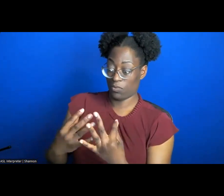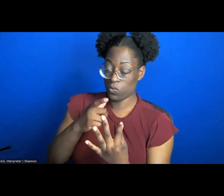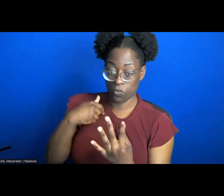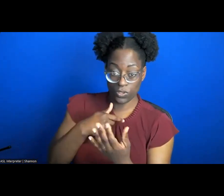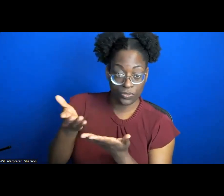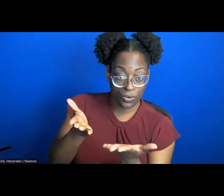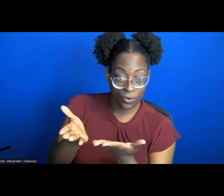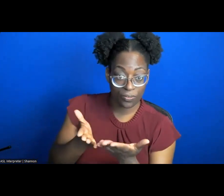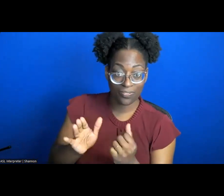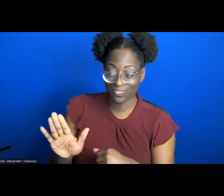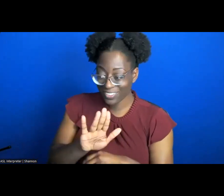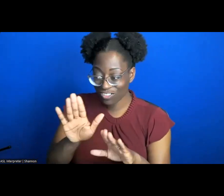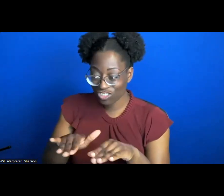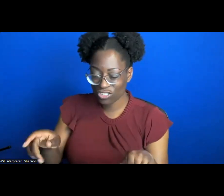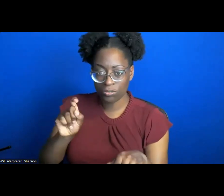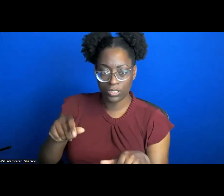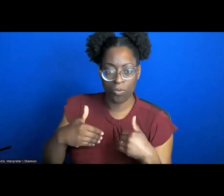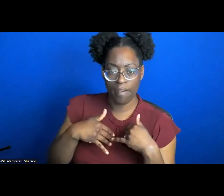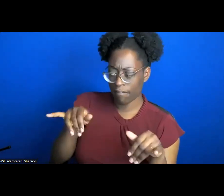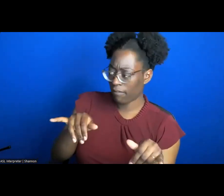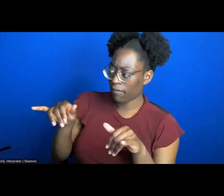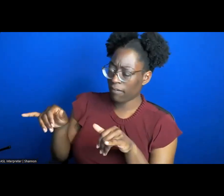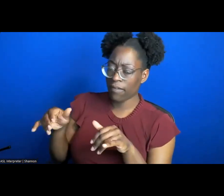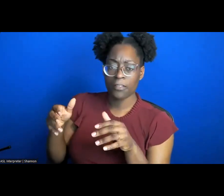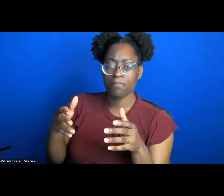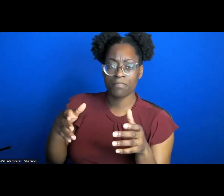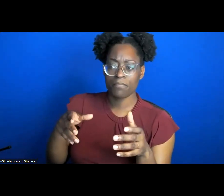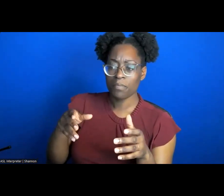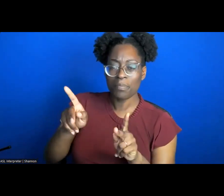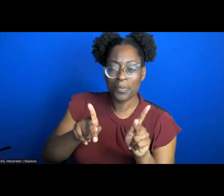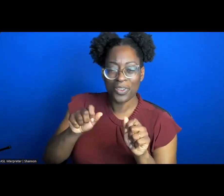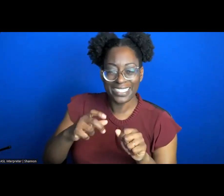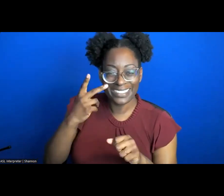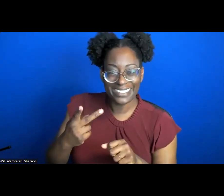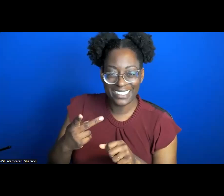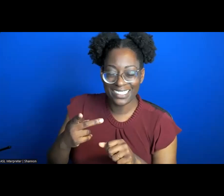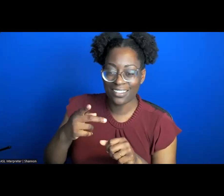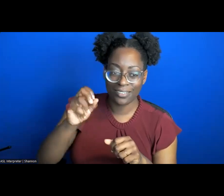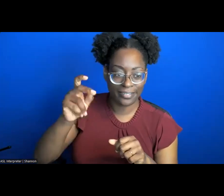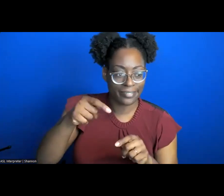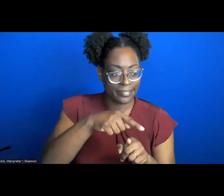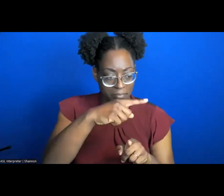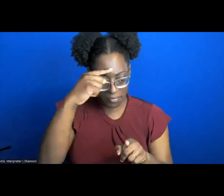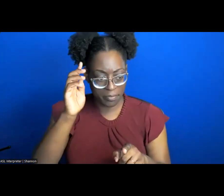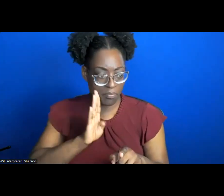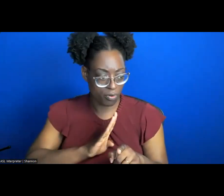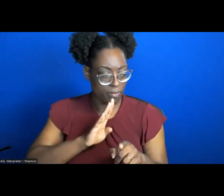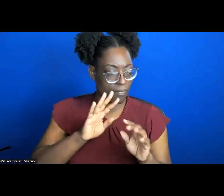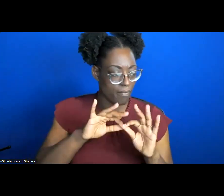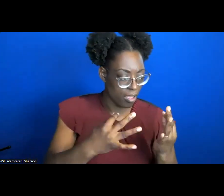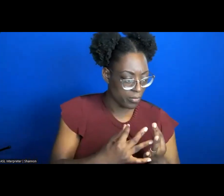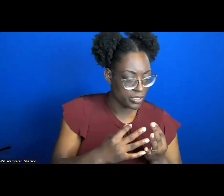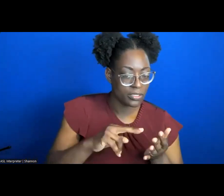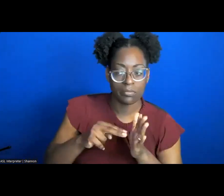especially those who are most affected by current policies, which is primarily Black and Brown children, families, and providers, which means